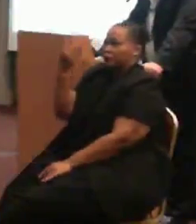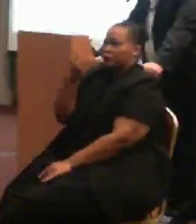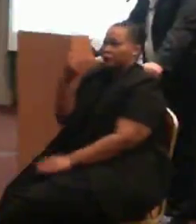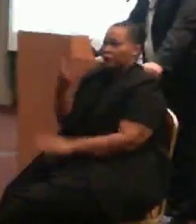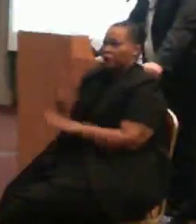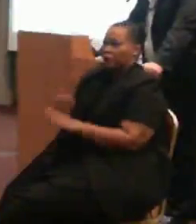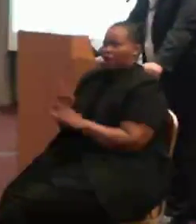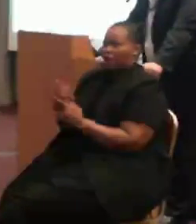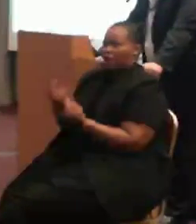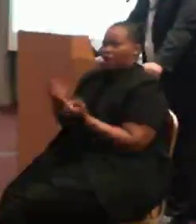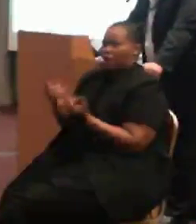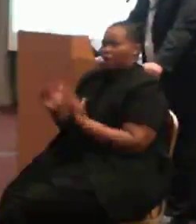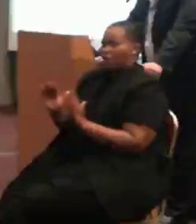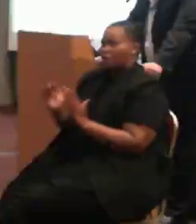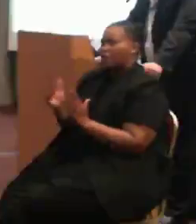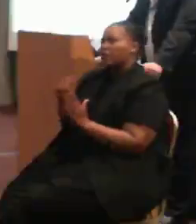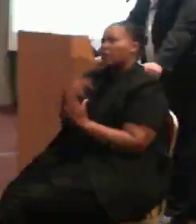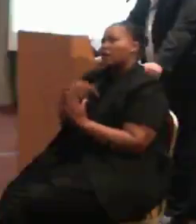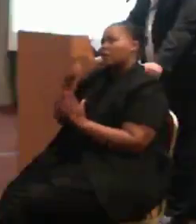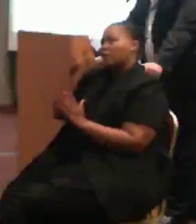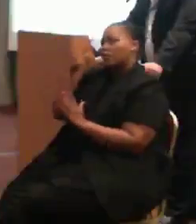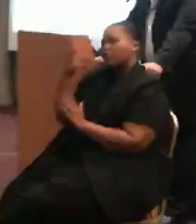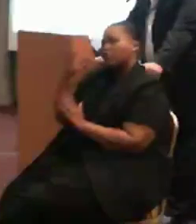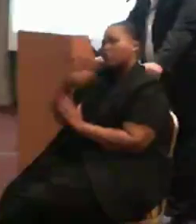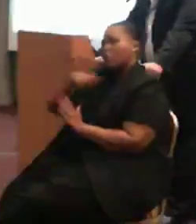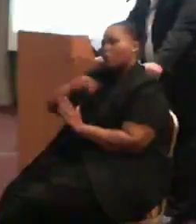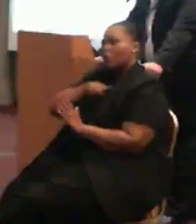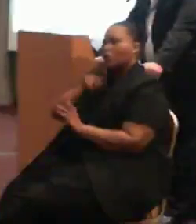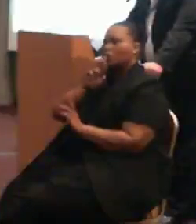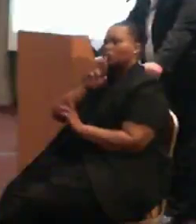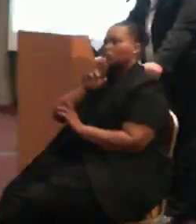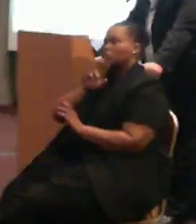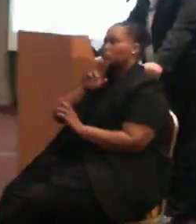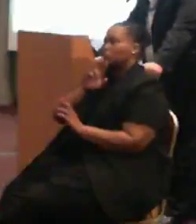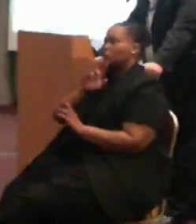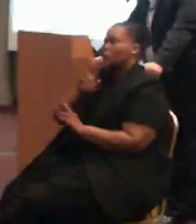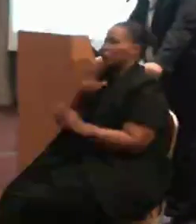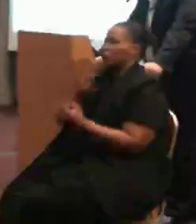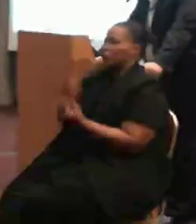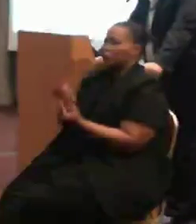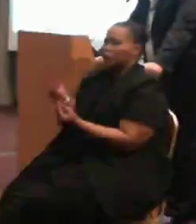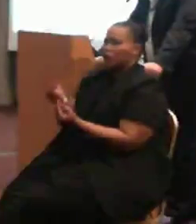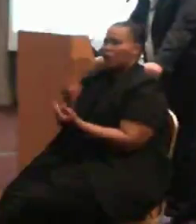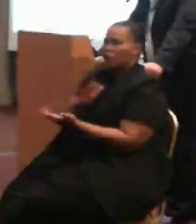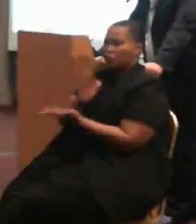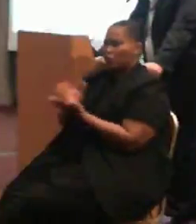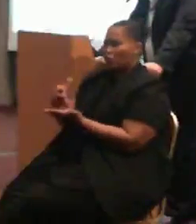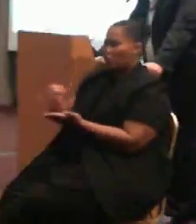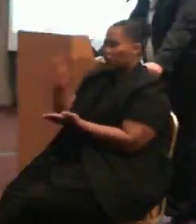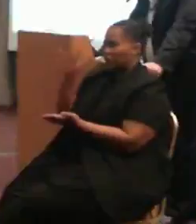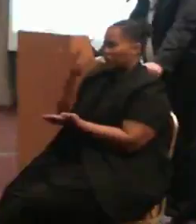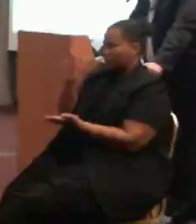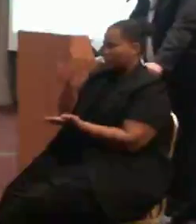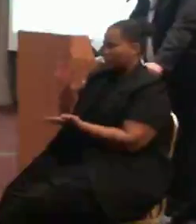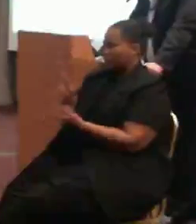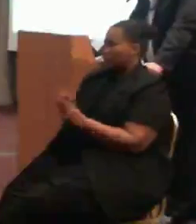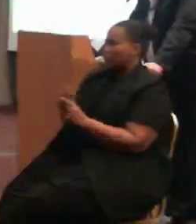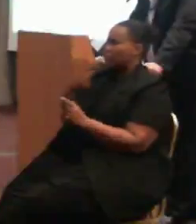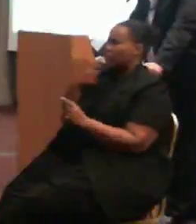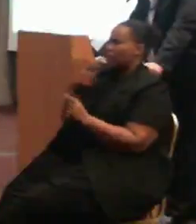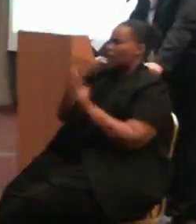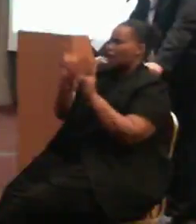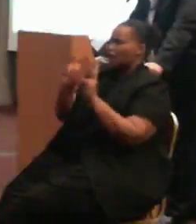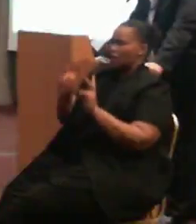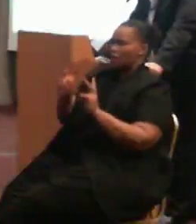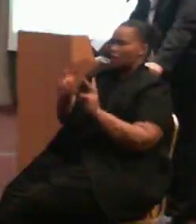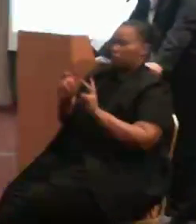I believe the task force has made its recommendations available today. I'm not sure if anybody has seen that. But they're recommending that Eskom be broken up into